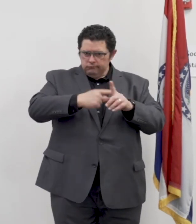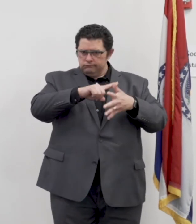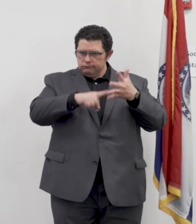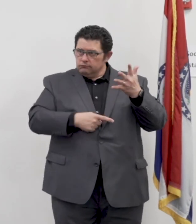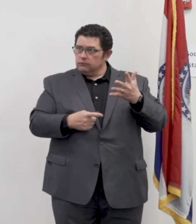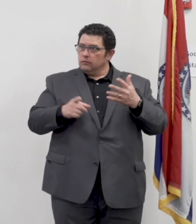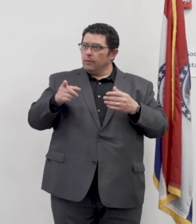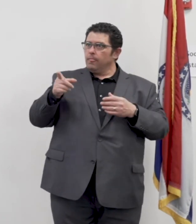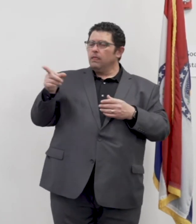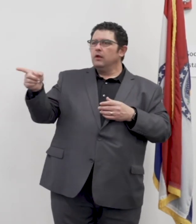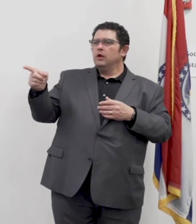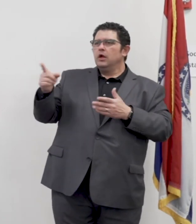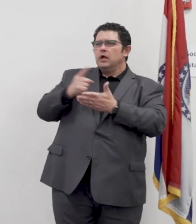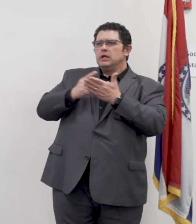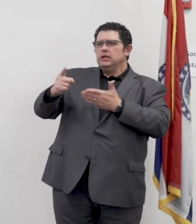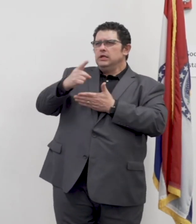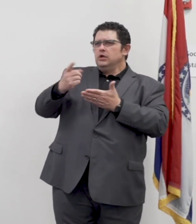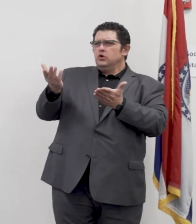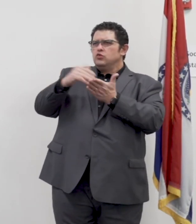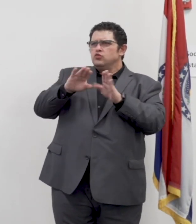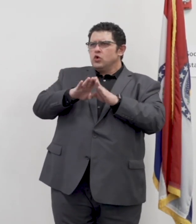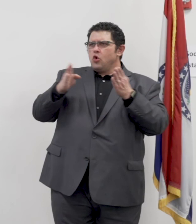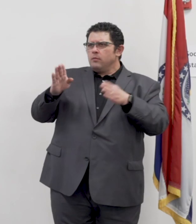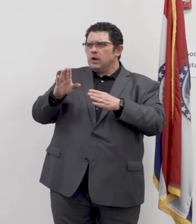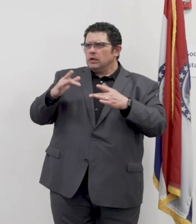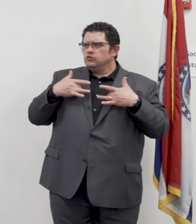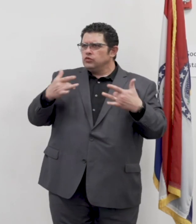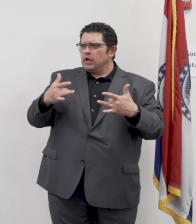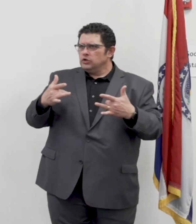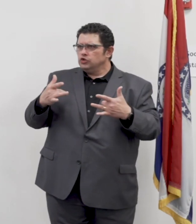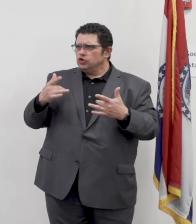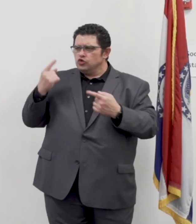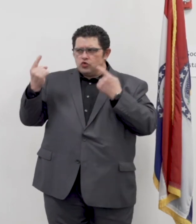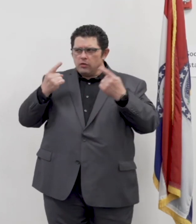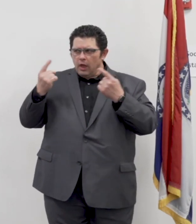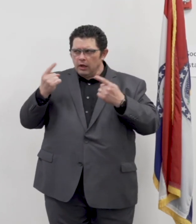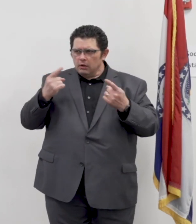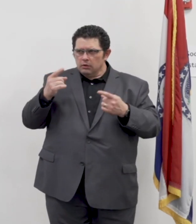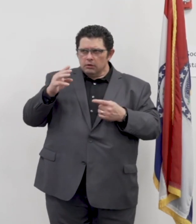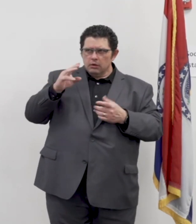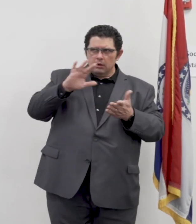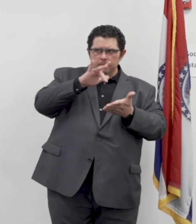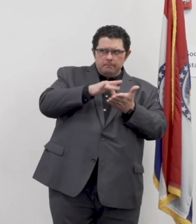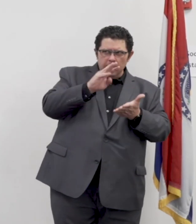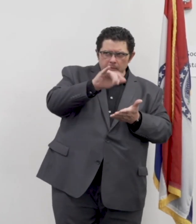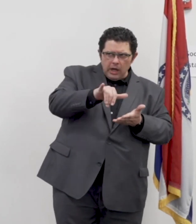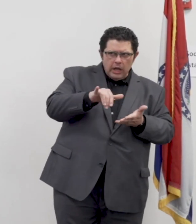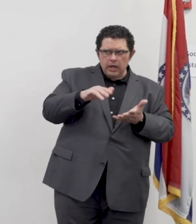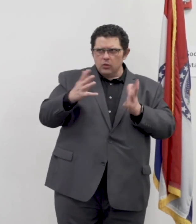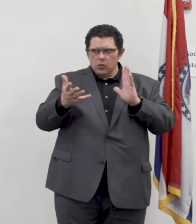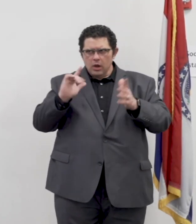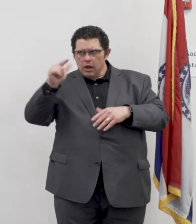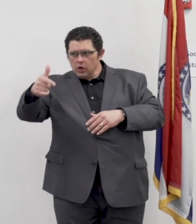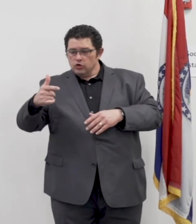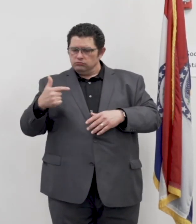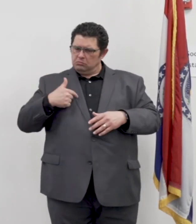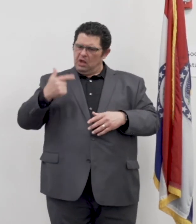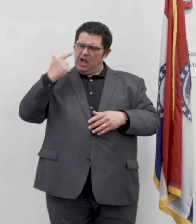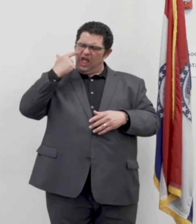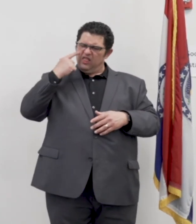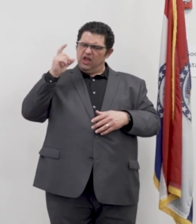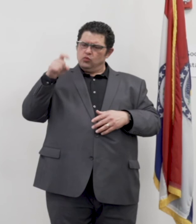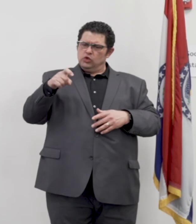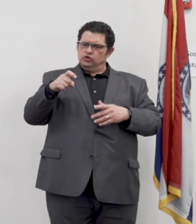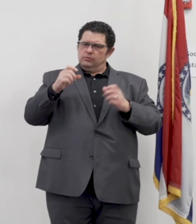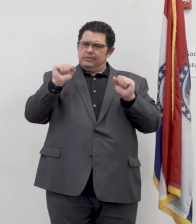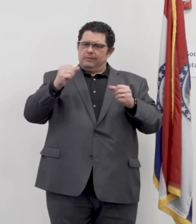reopening strategy next week, do you anticipate putting out a date for reopening next week, or are you still looking at mid? I think we'll put a timeline. We should be able to release a timeline